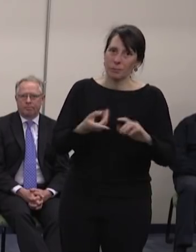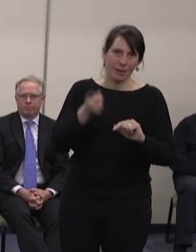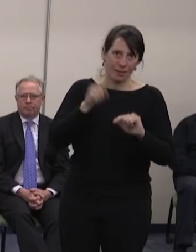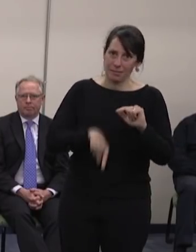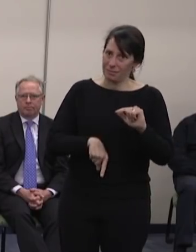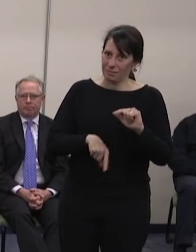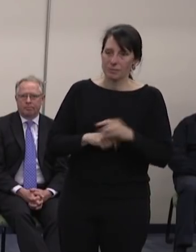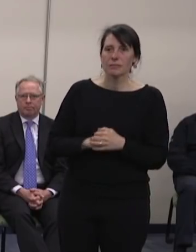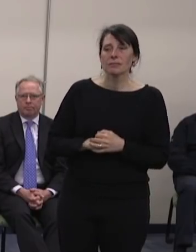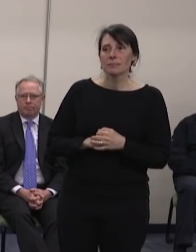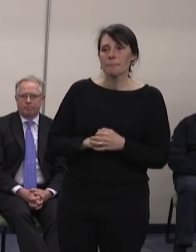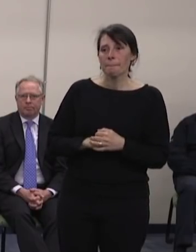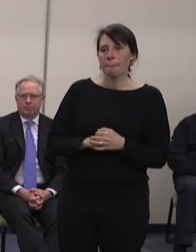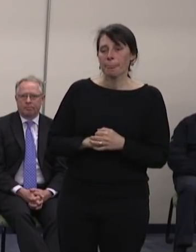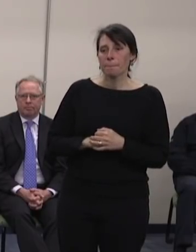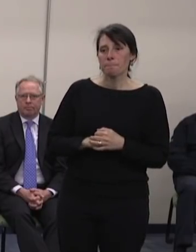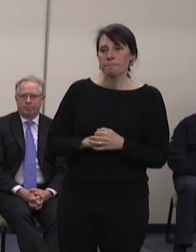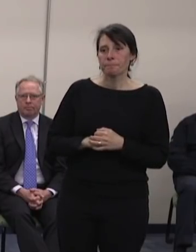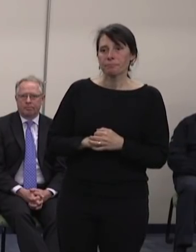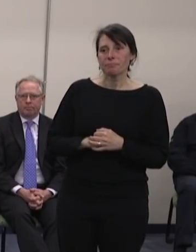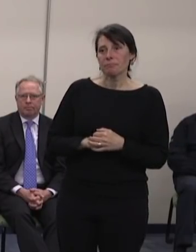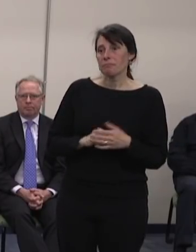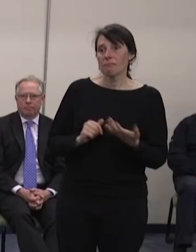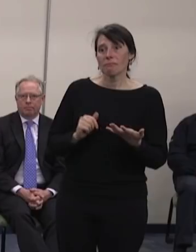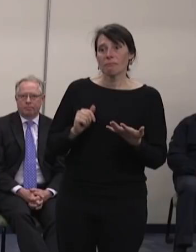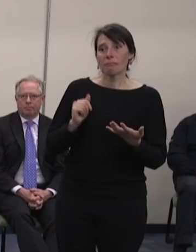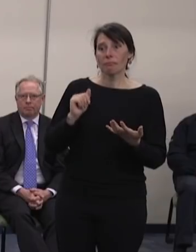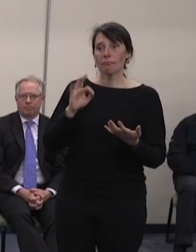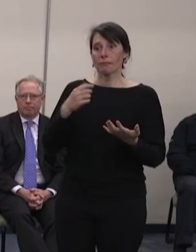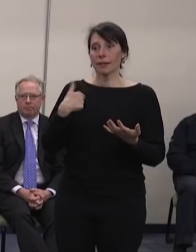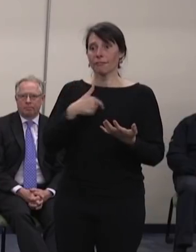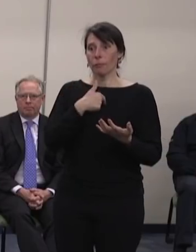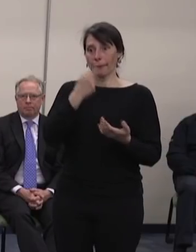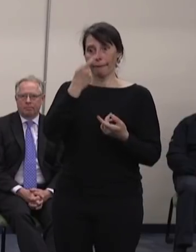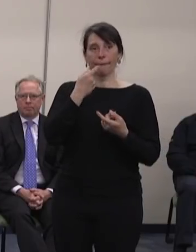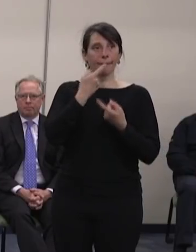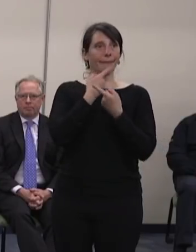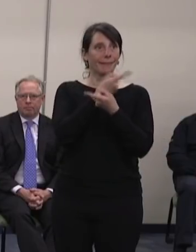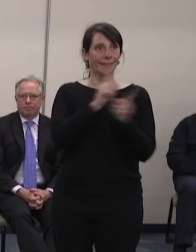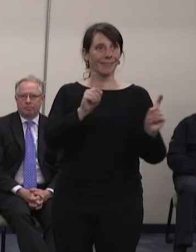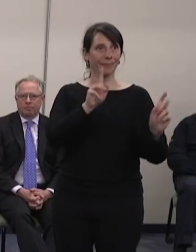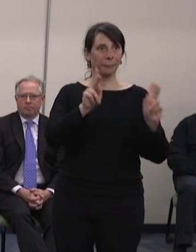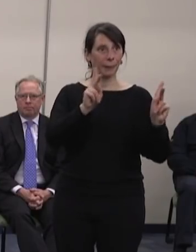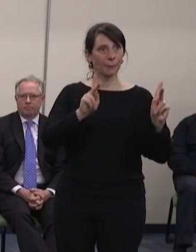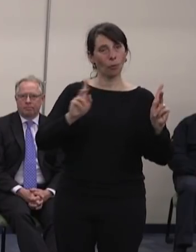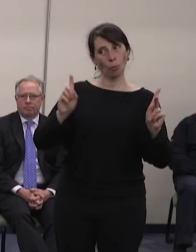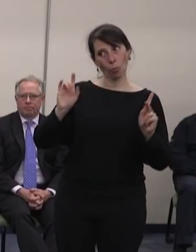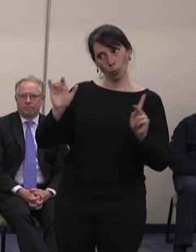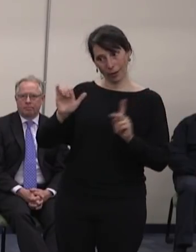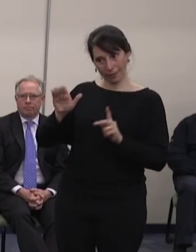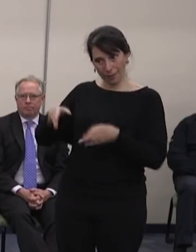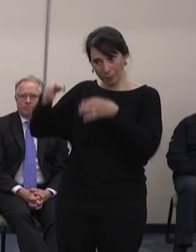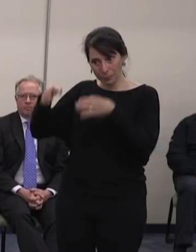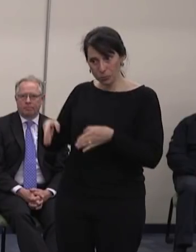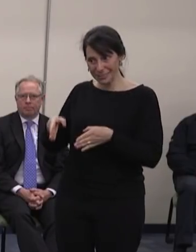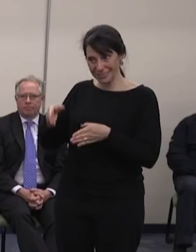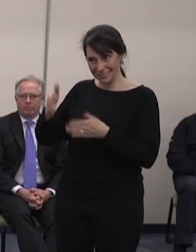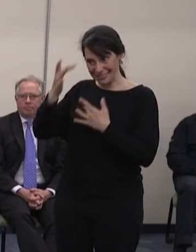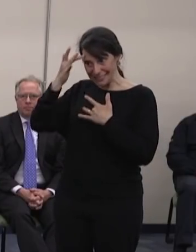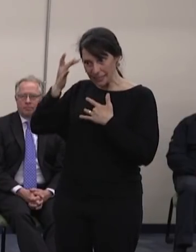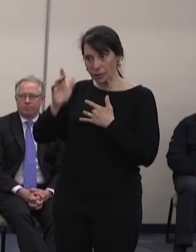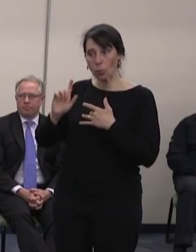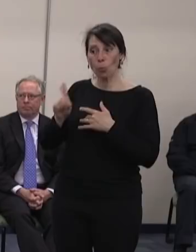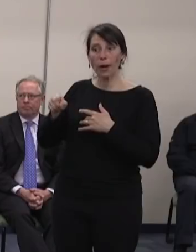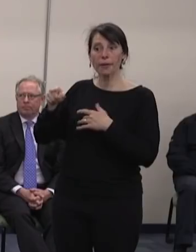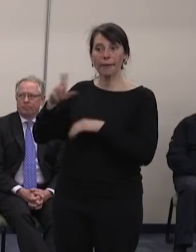It is not best practice or beneficial to notify the public of the locations that a person with an illness like COVID-19